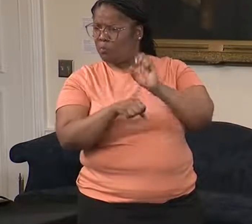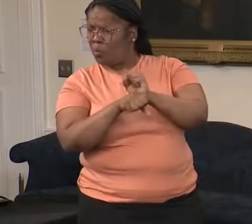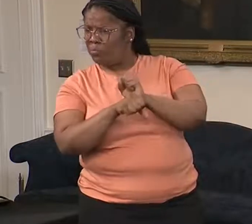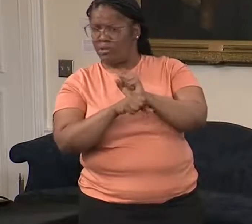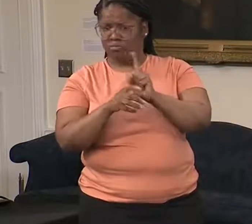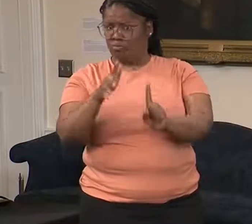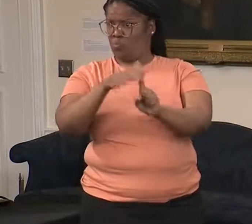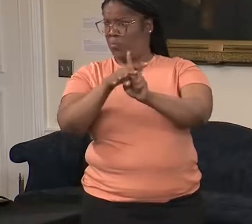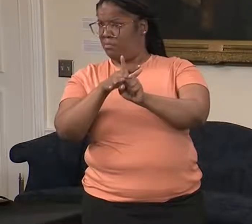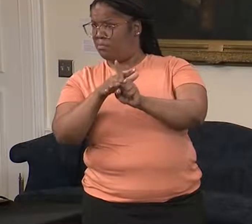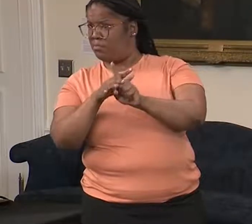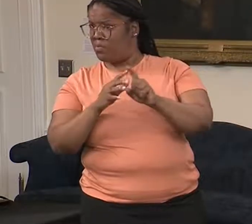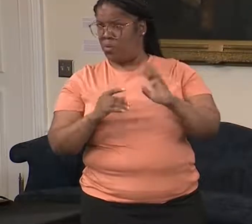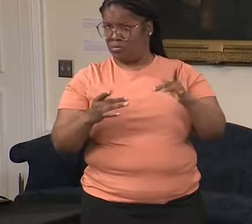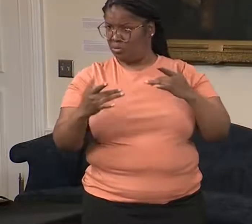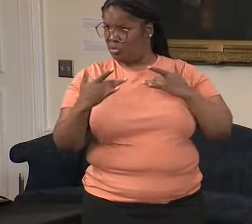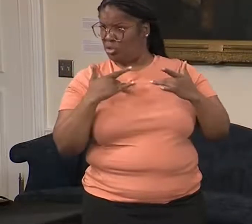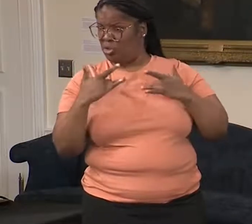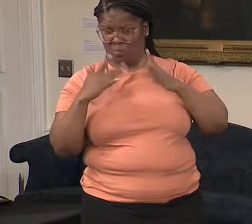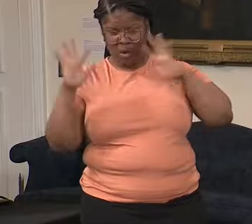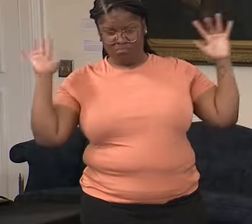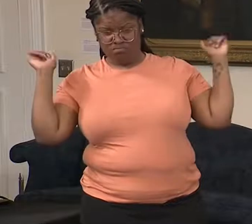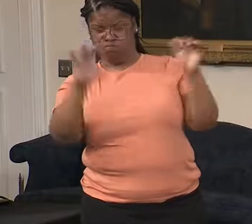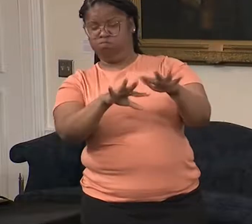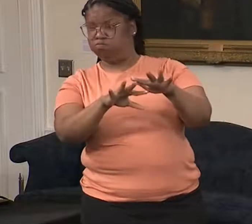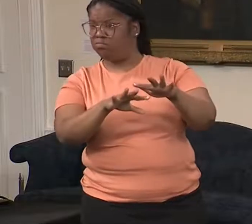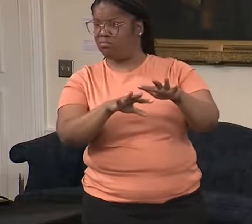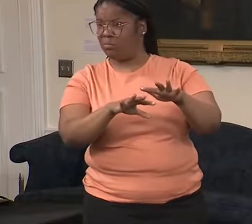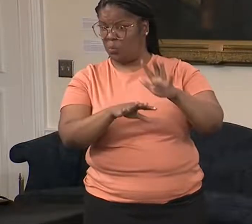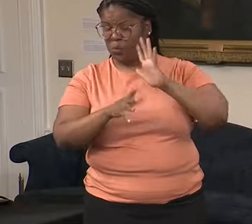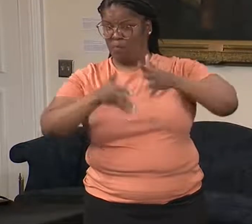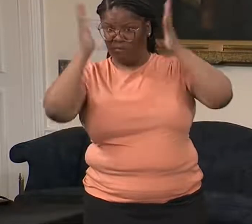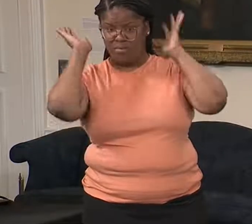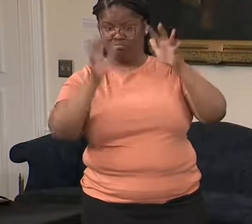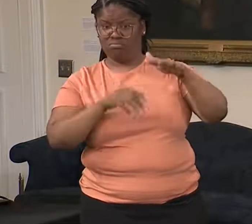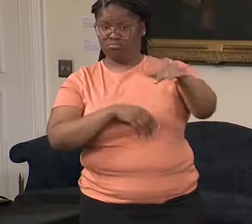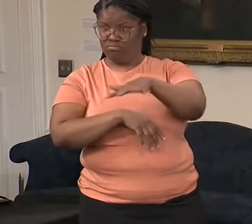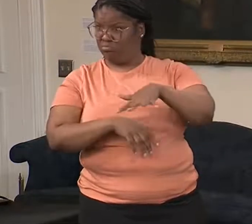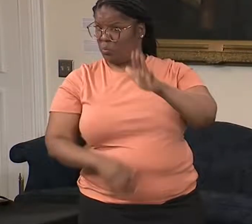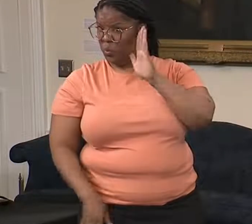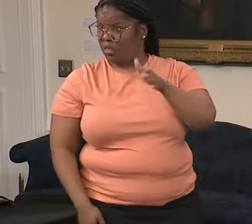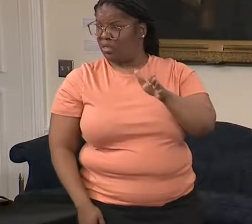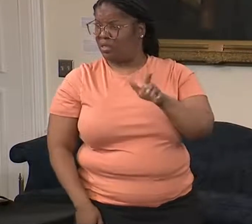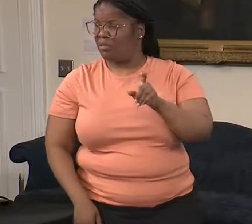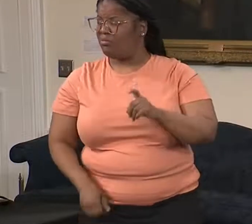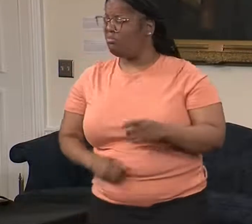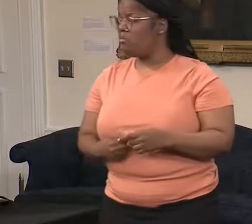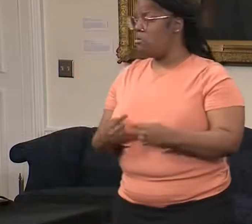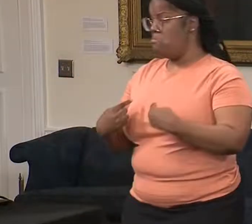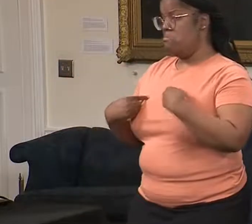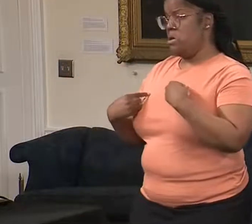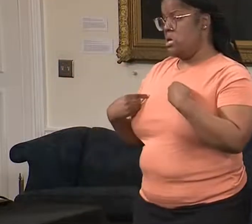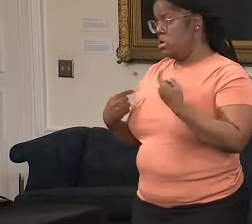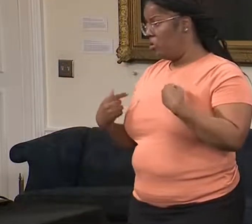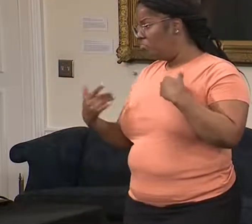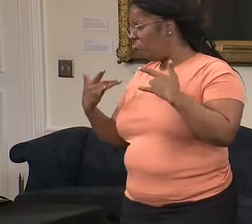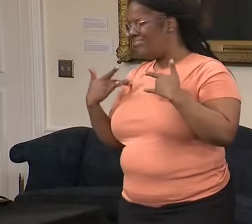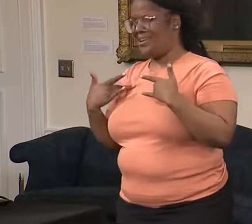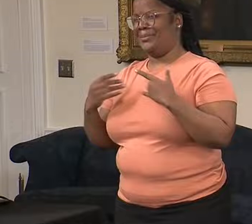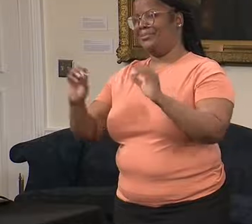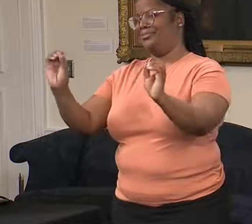actually. I mentioned on Thursday afternoon that we were going to have an experiment, our